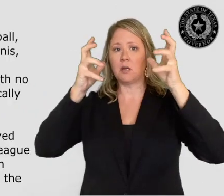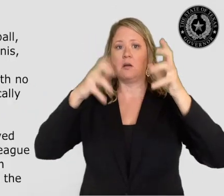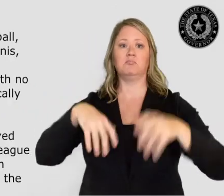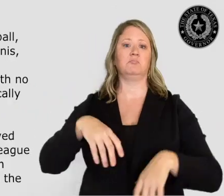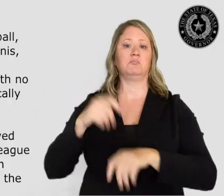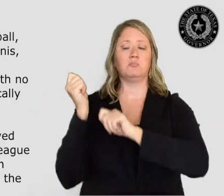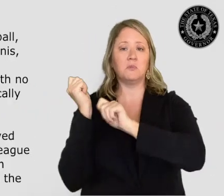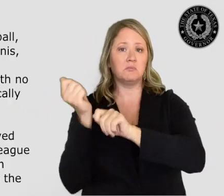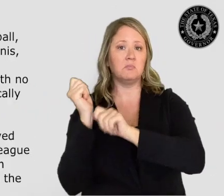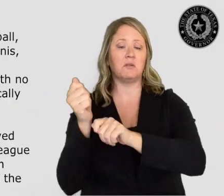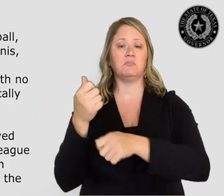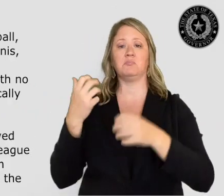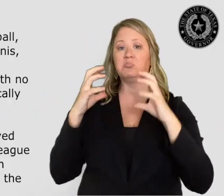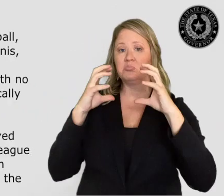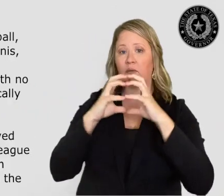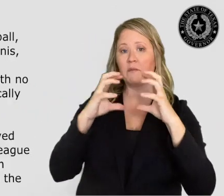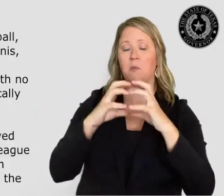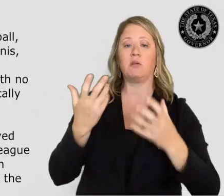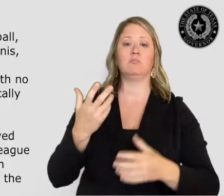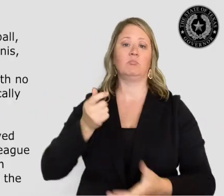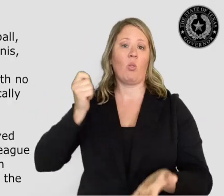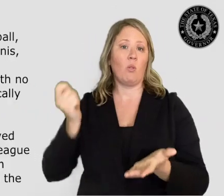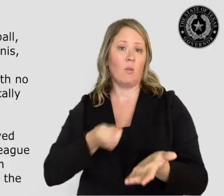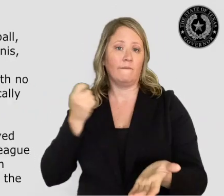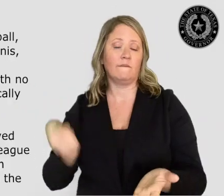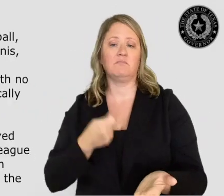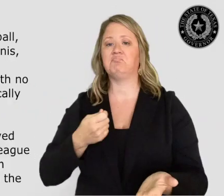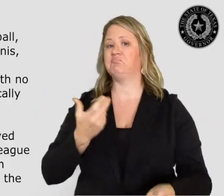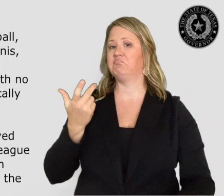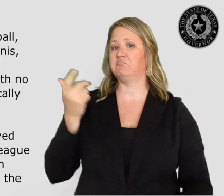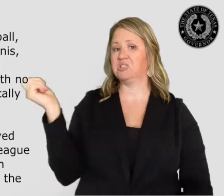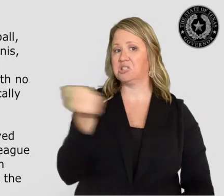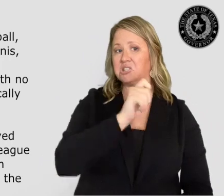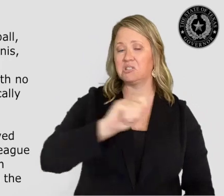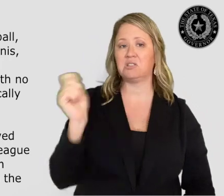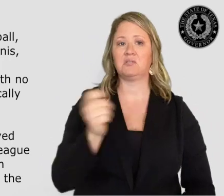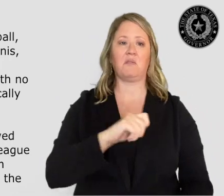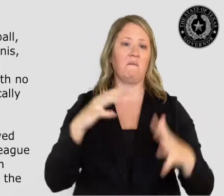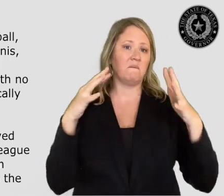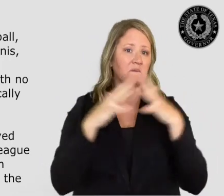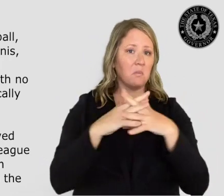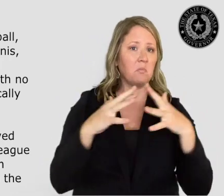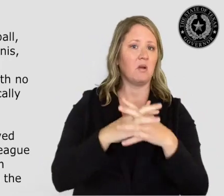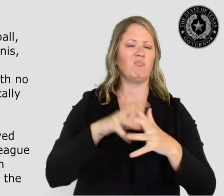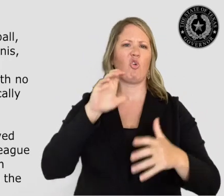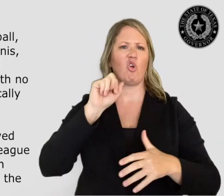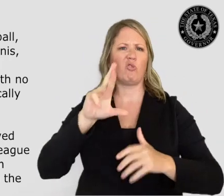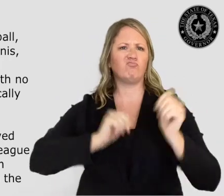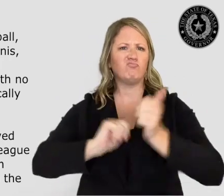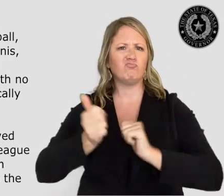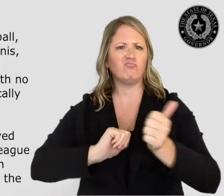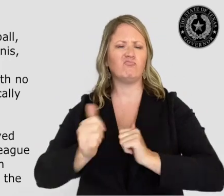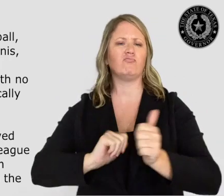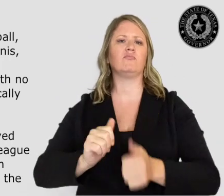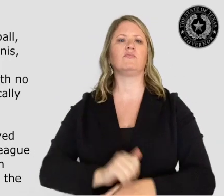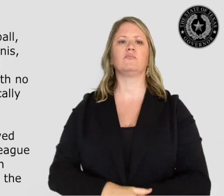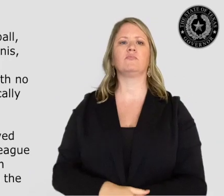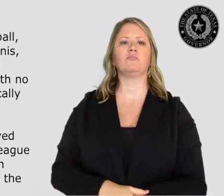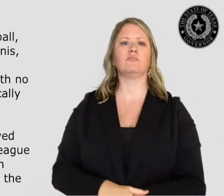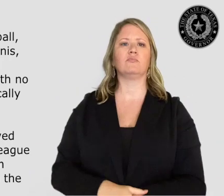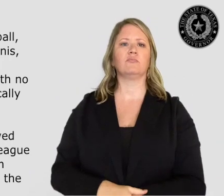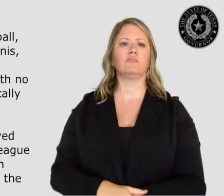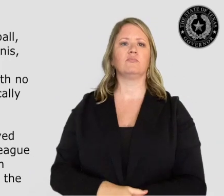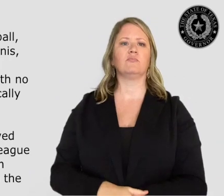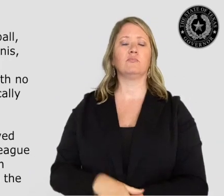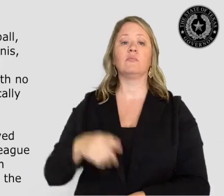professional basketball, baseball, softball, golf, tennis, football, and car racing events, with no